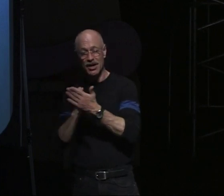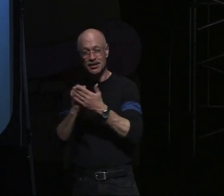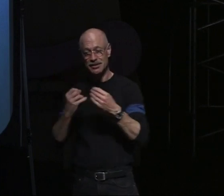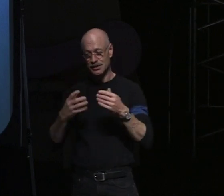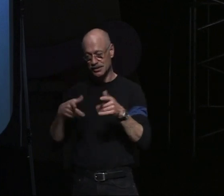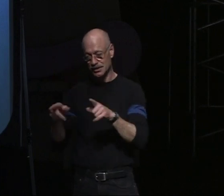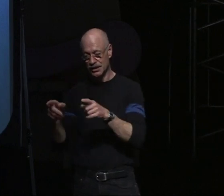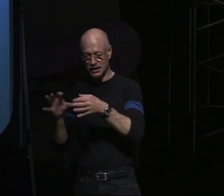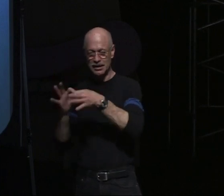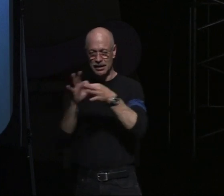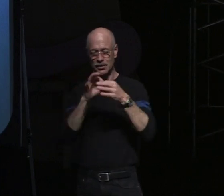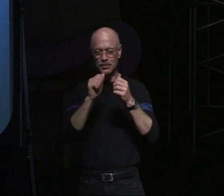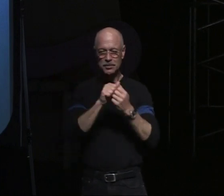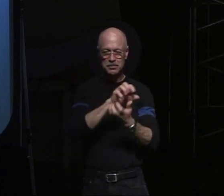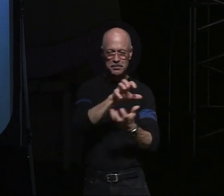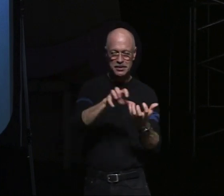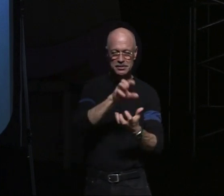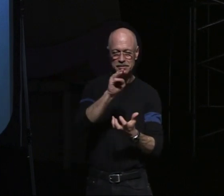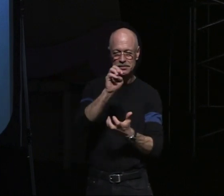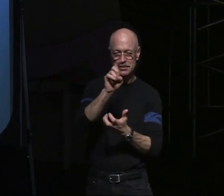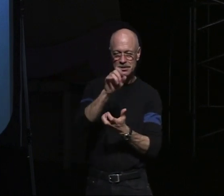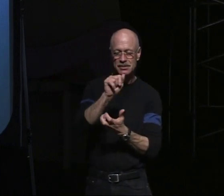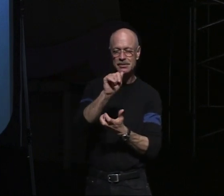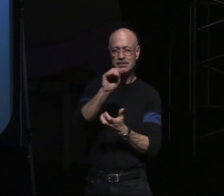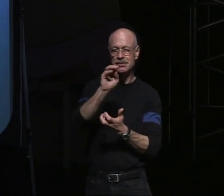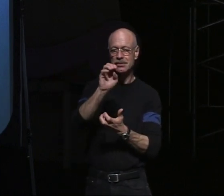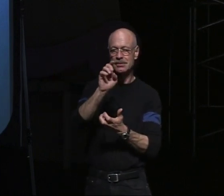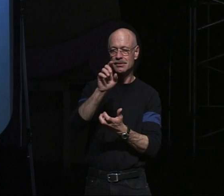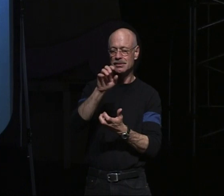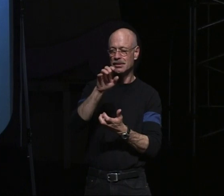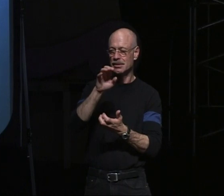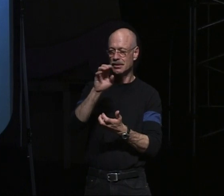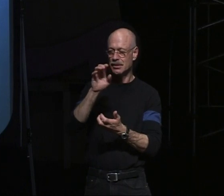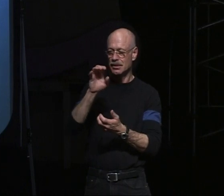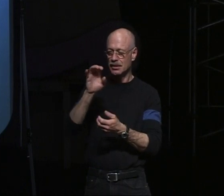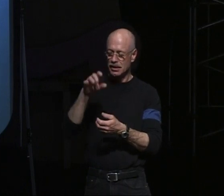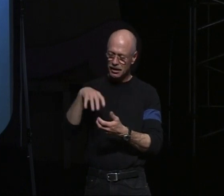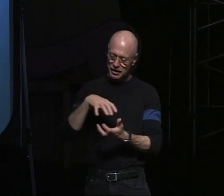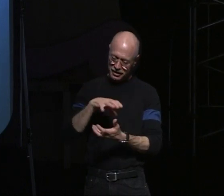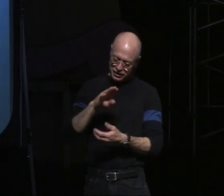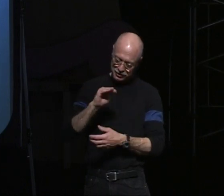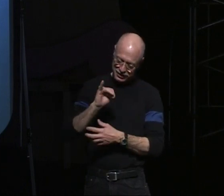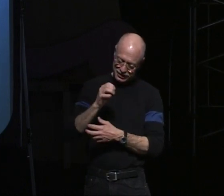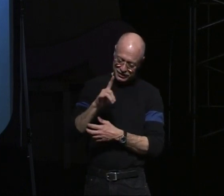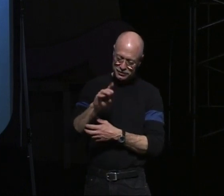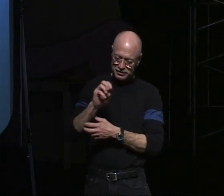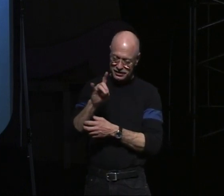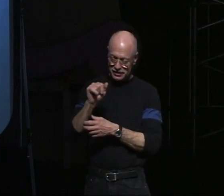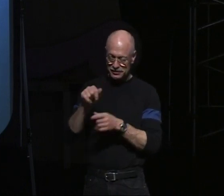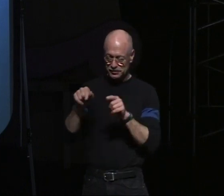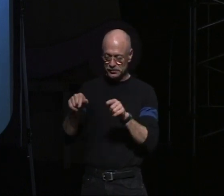And I'd also like to talk about Devia and how that has influenced